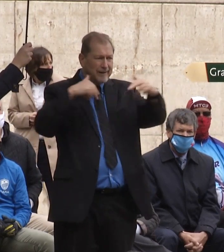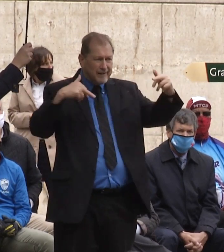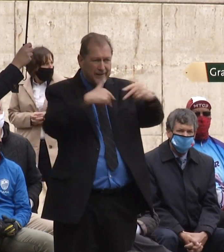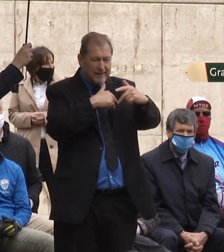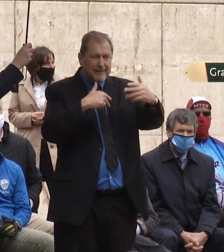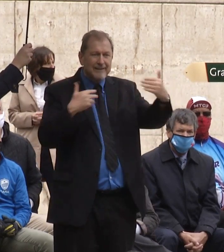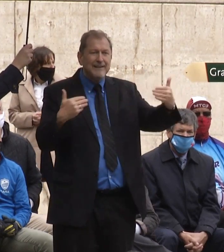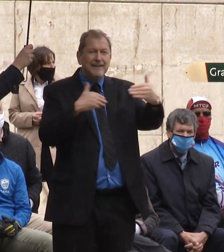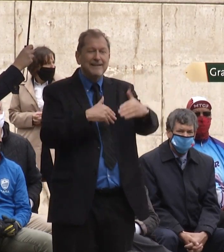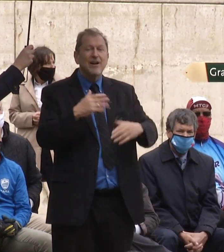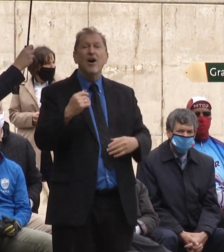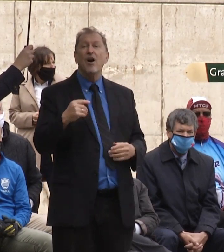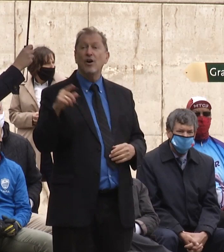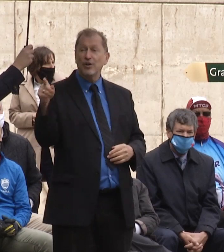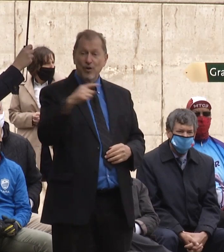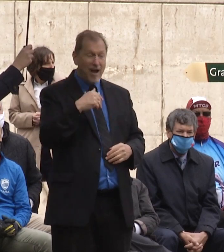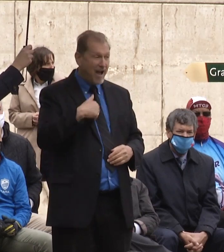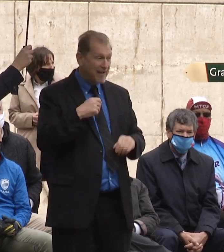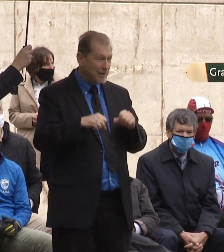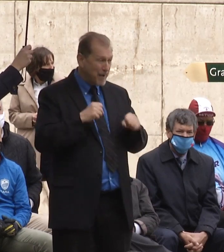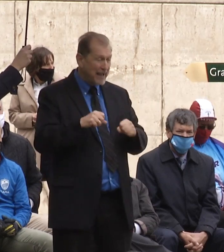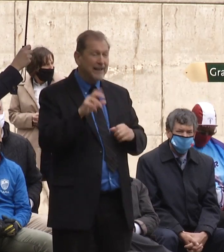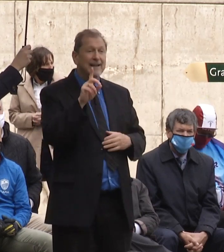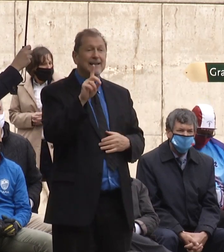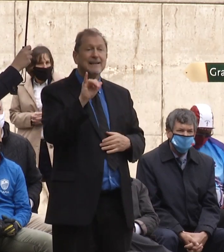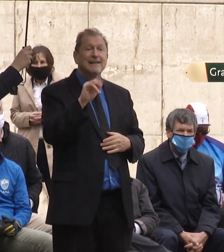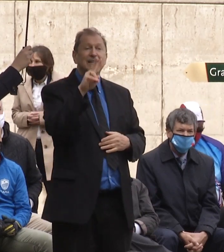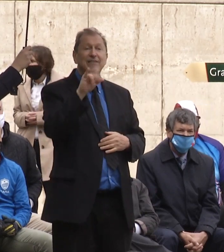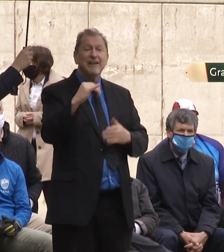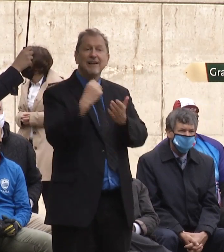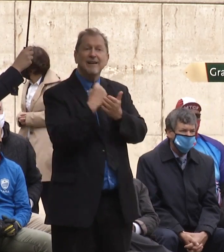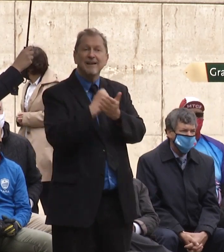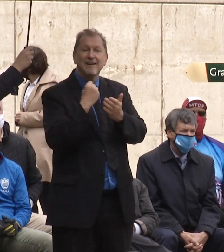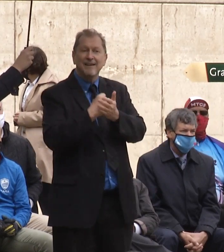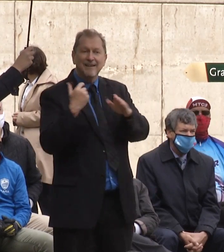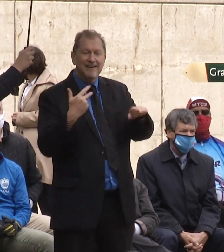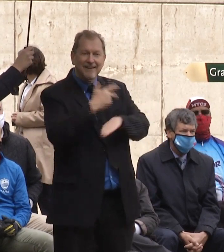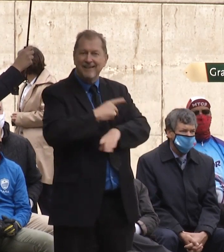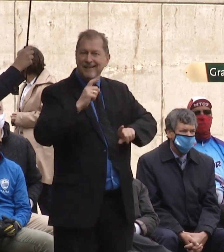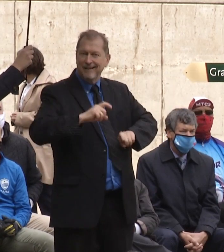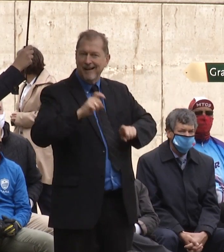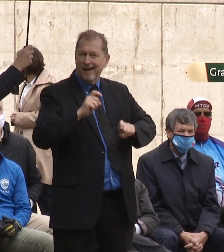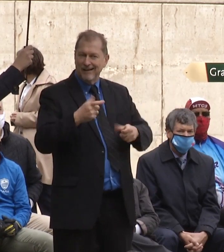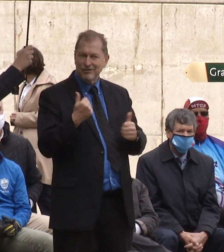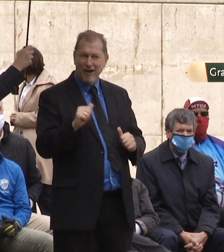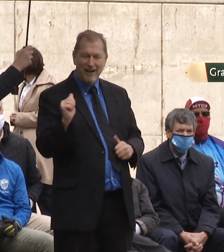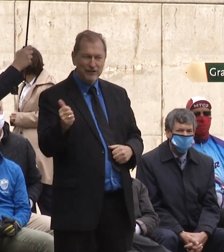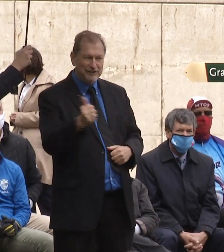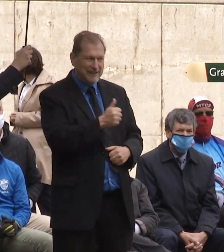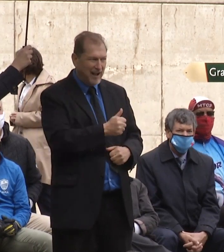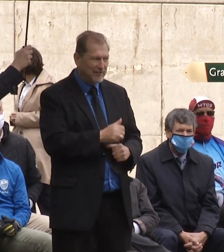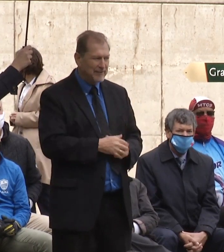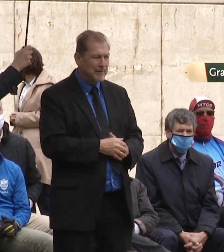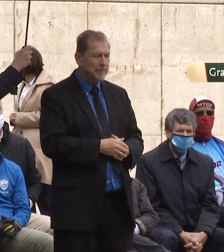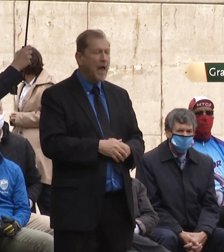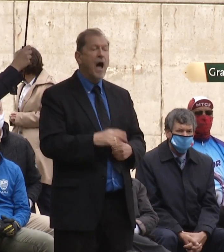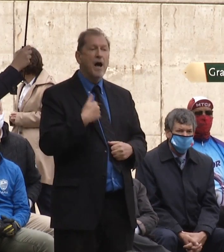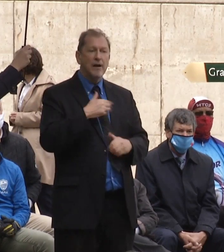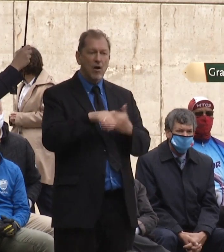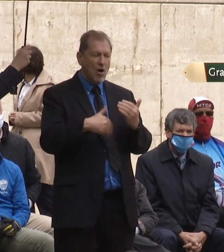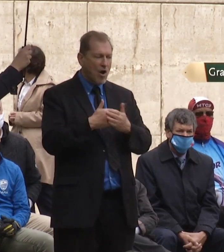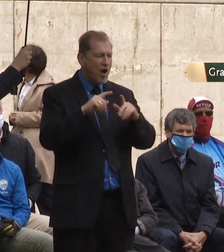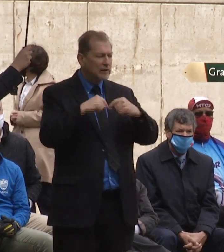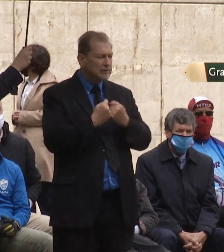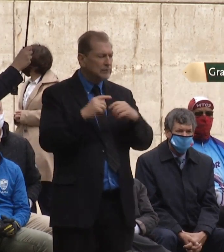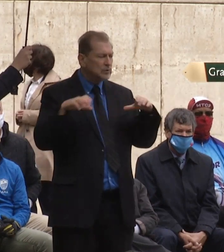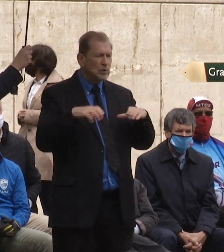try it out, ride up there. The views are incredible. And what's also incredible is the team that put this together. And it